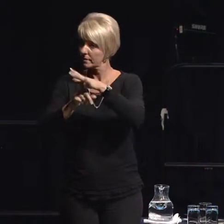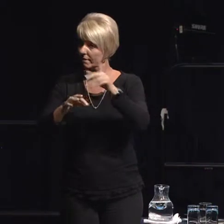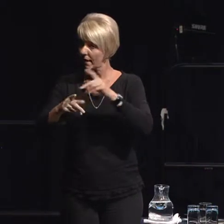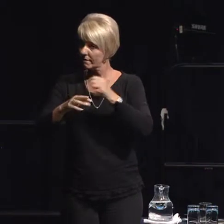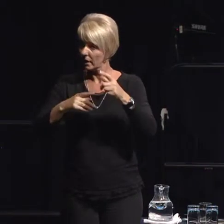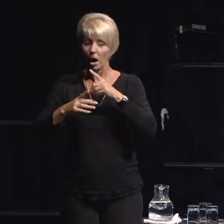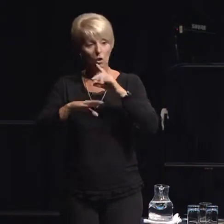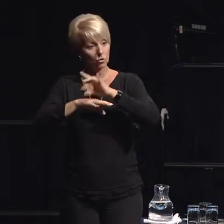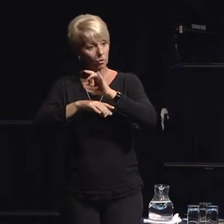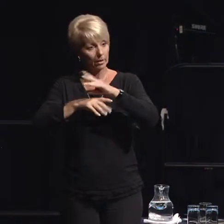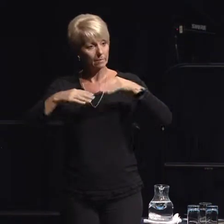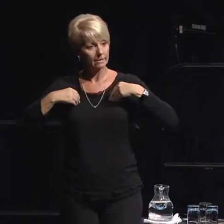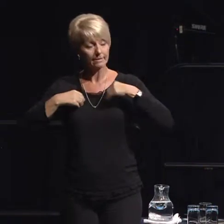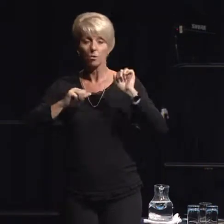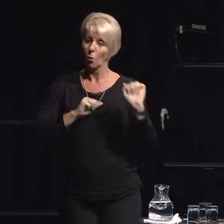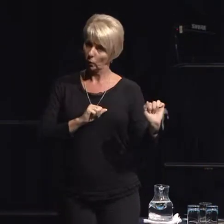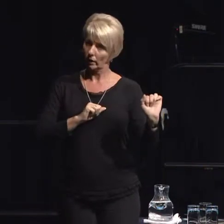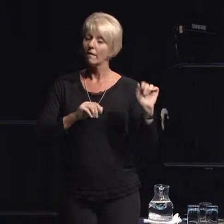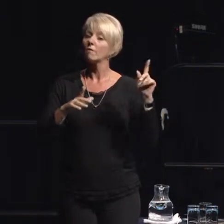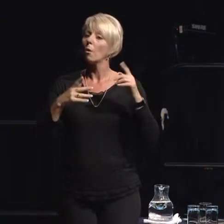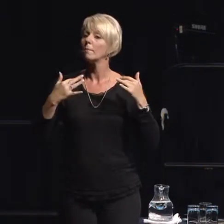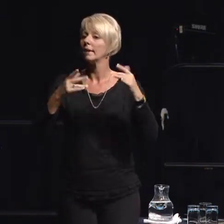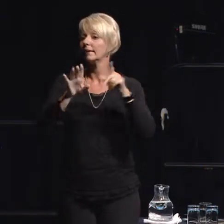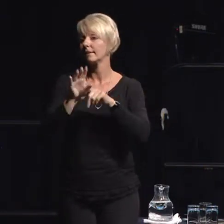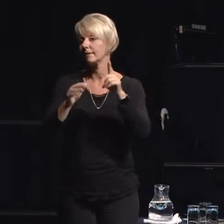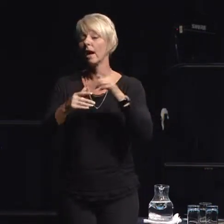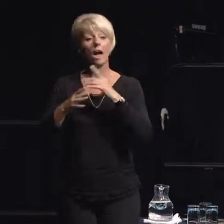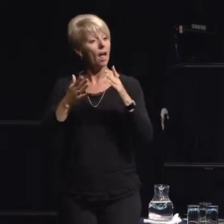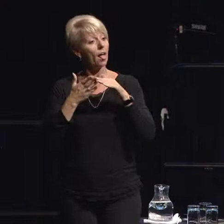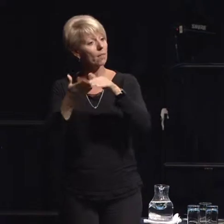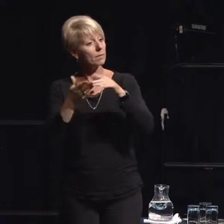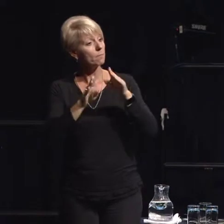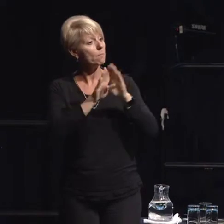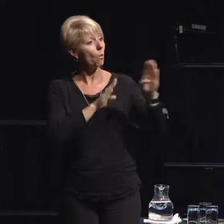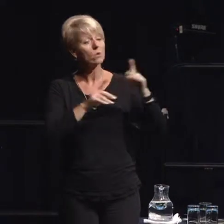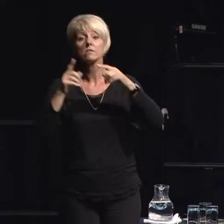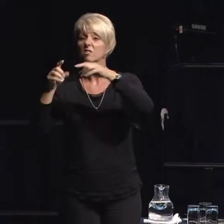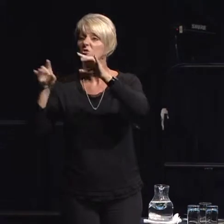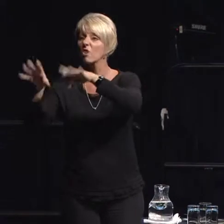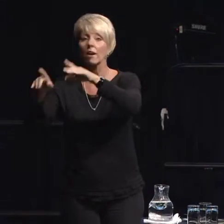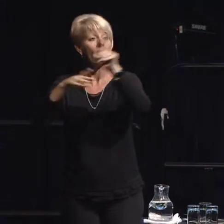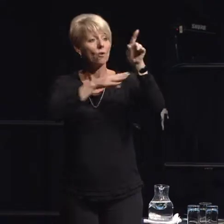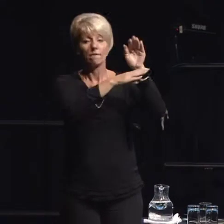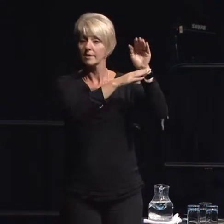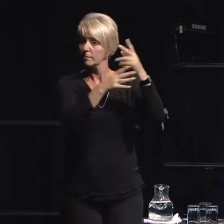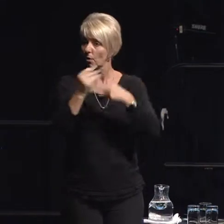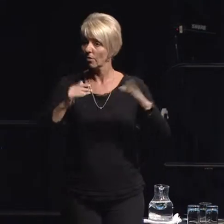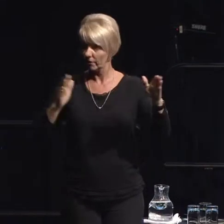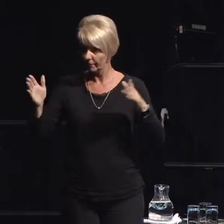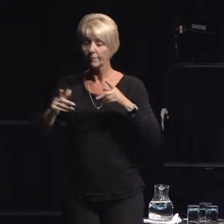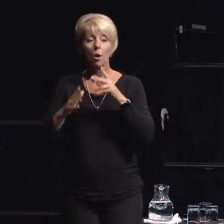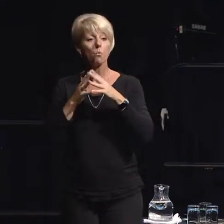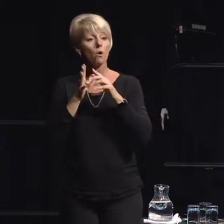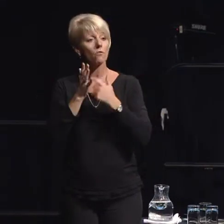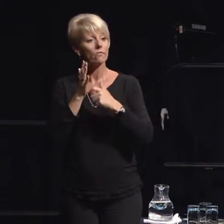governance consulting business for many years, assisting boards around Australia and overseas. Warren's contribution to Southbank Institute's